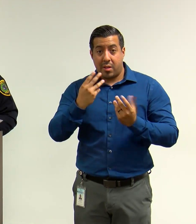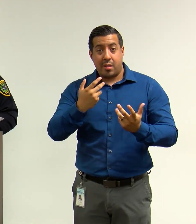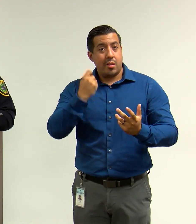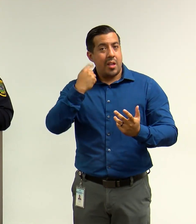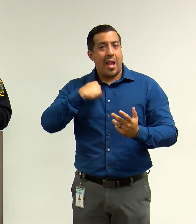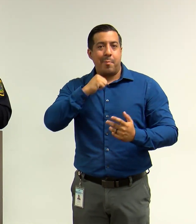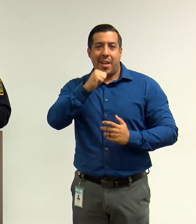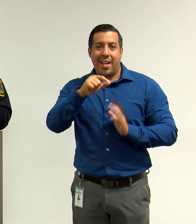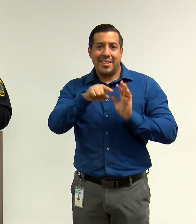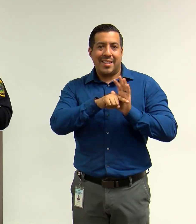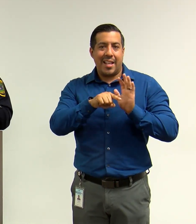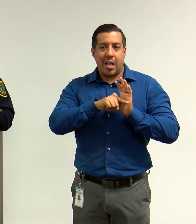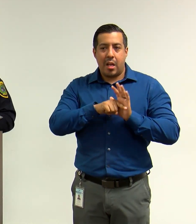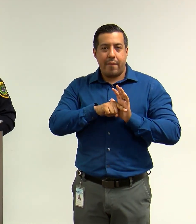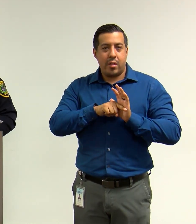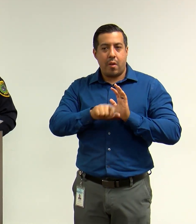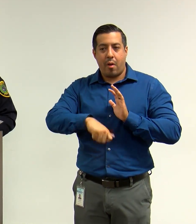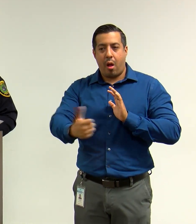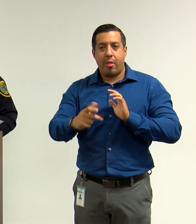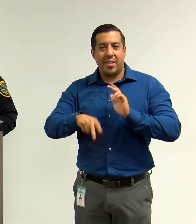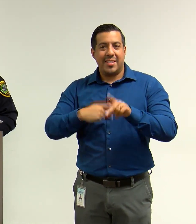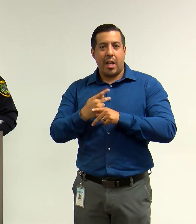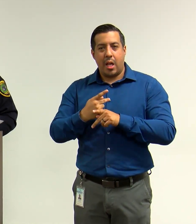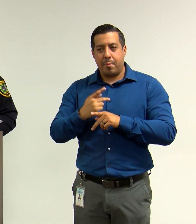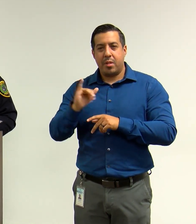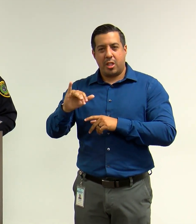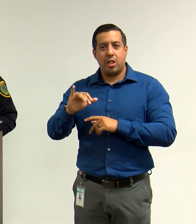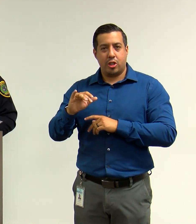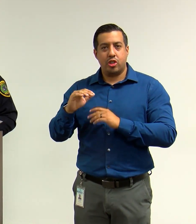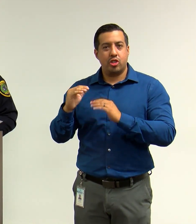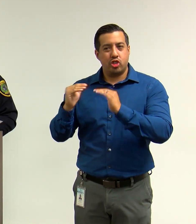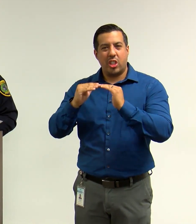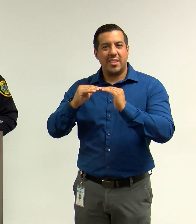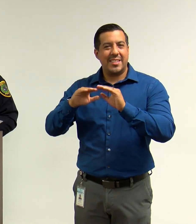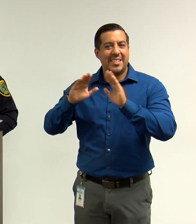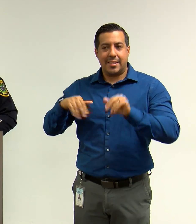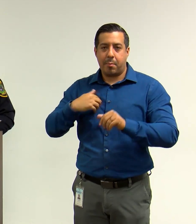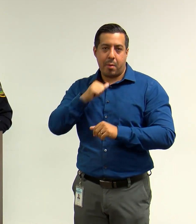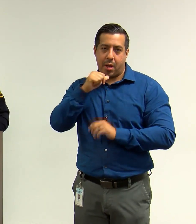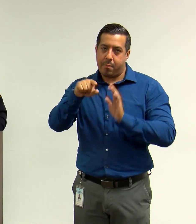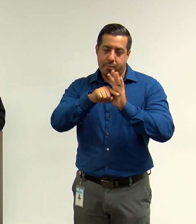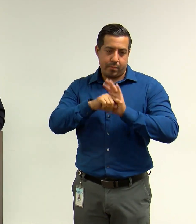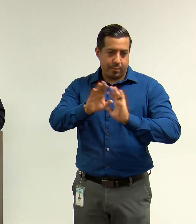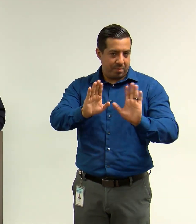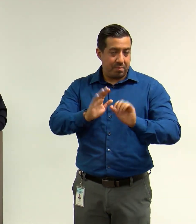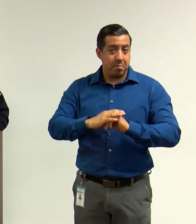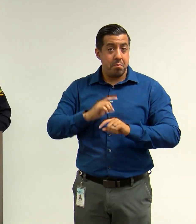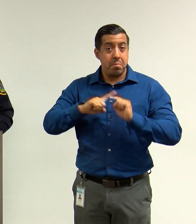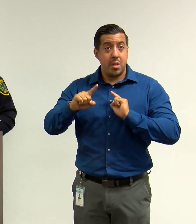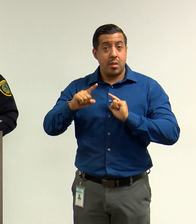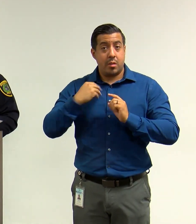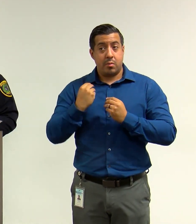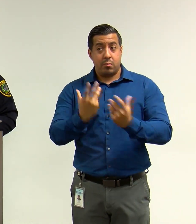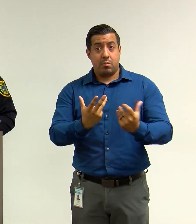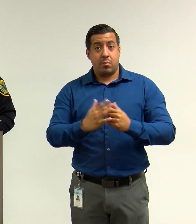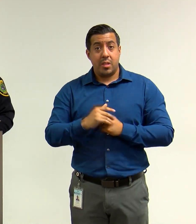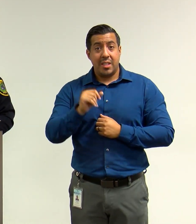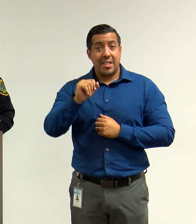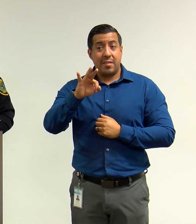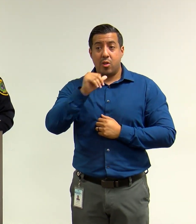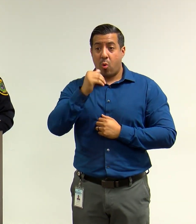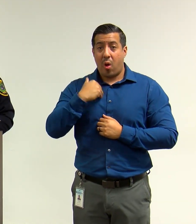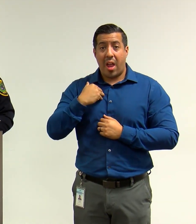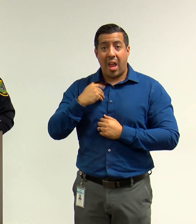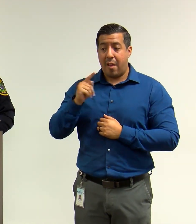negative on other parts of the criminal justice system, and I'm gonna hold my word. But let me tell you something. When you don't have